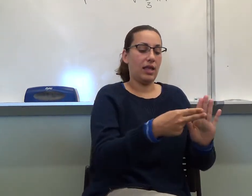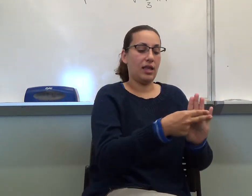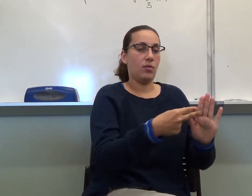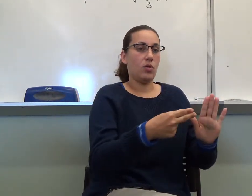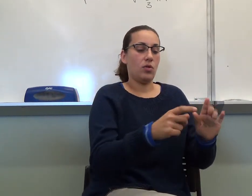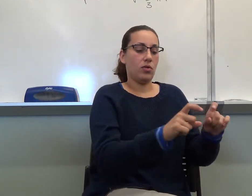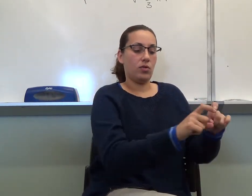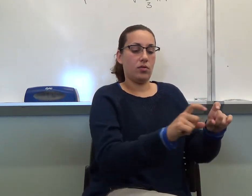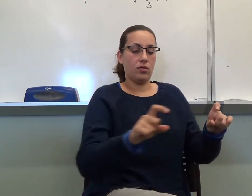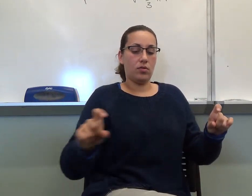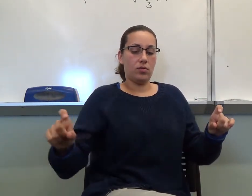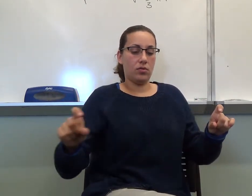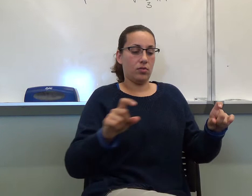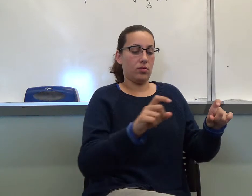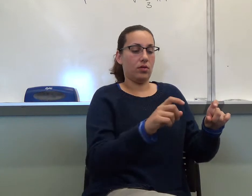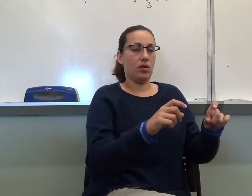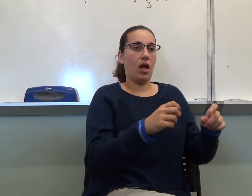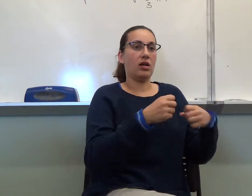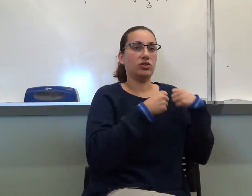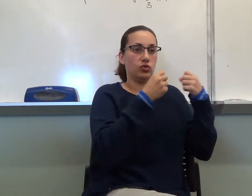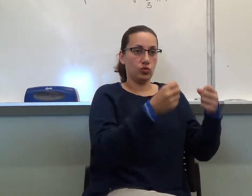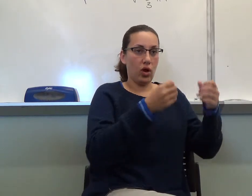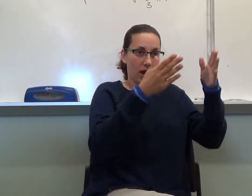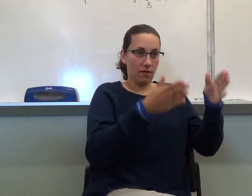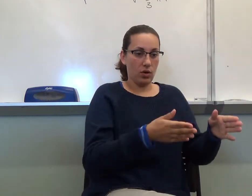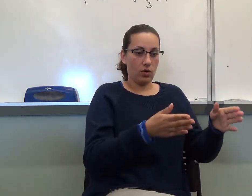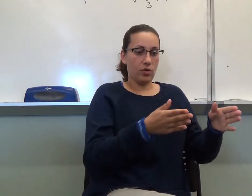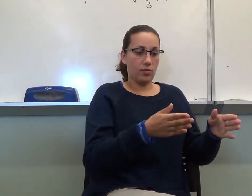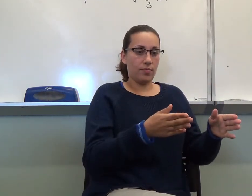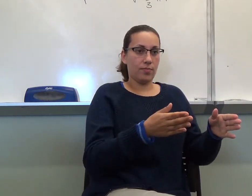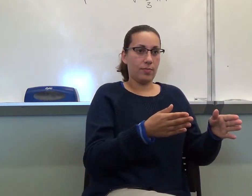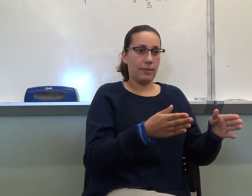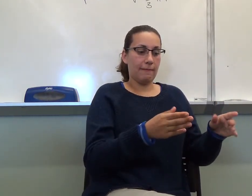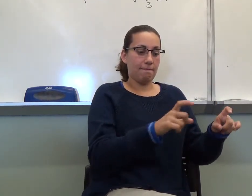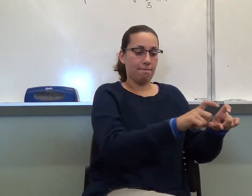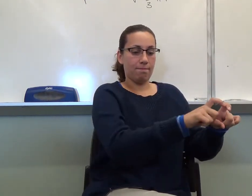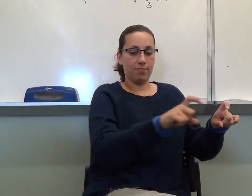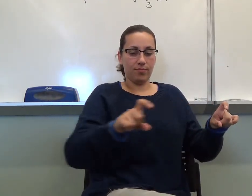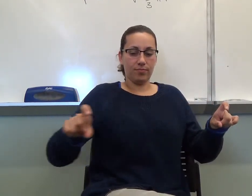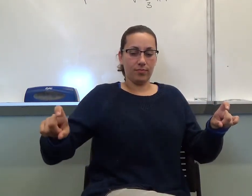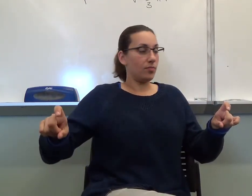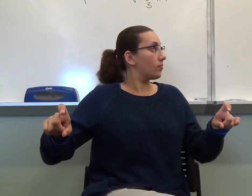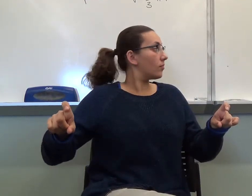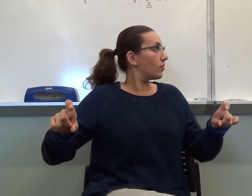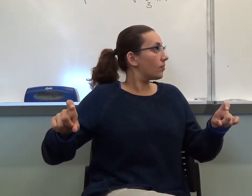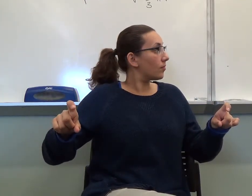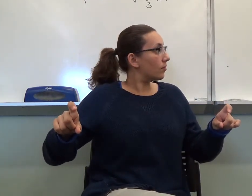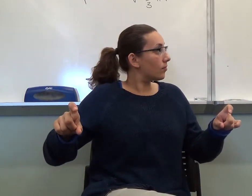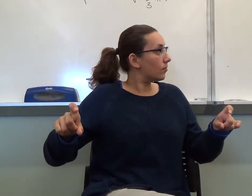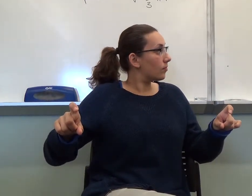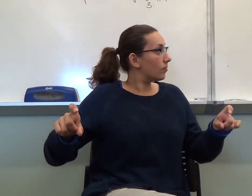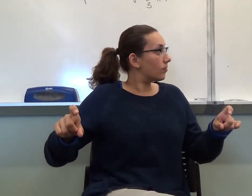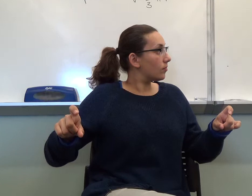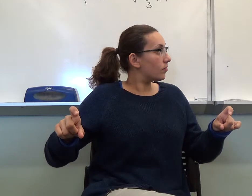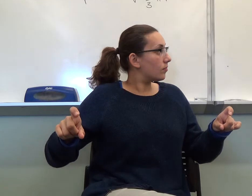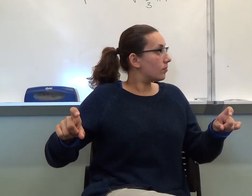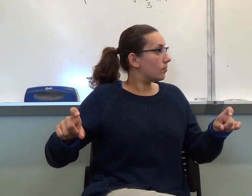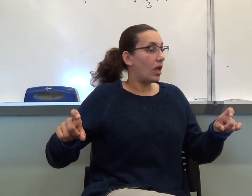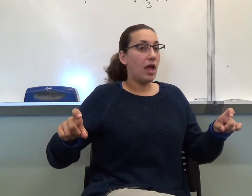and this is the vehicle going across, which is kind of unusual to do it that way. And they have 3 types